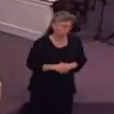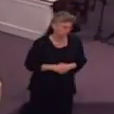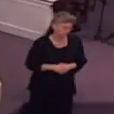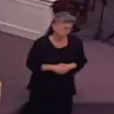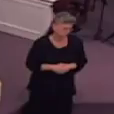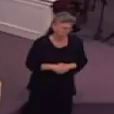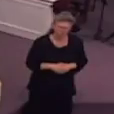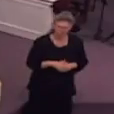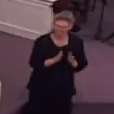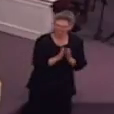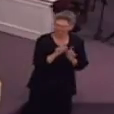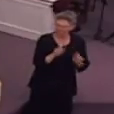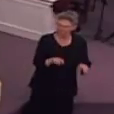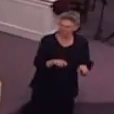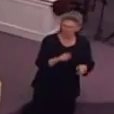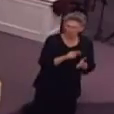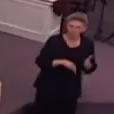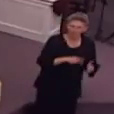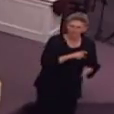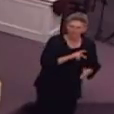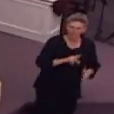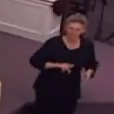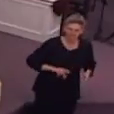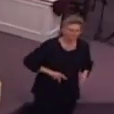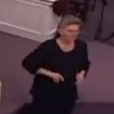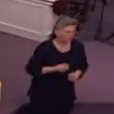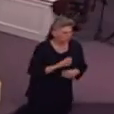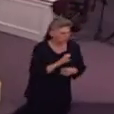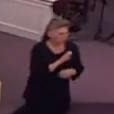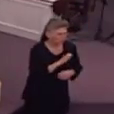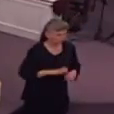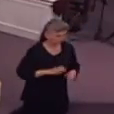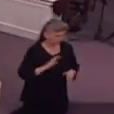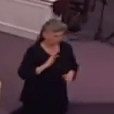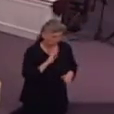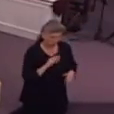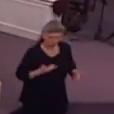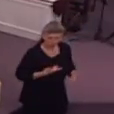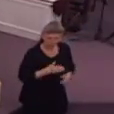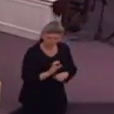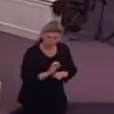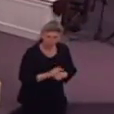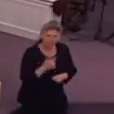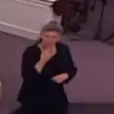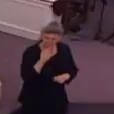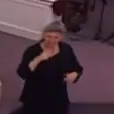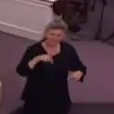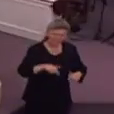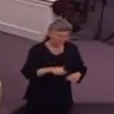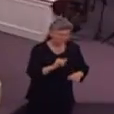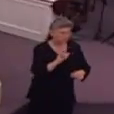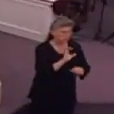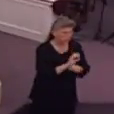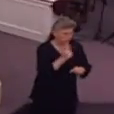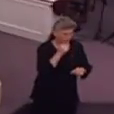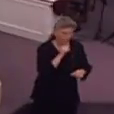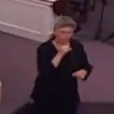So we ask the question today, what kind of Christian are we? What kind of church is this? I'm saying that this is a church for